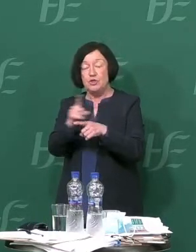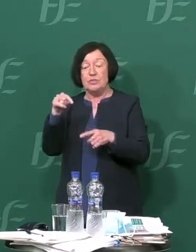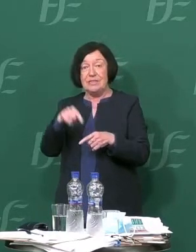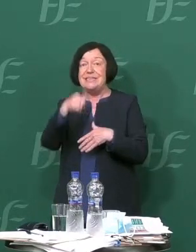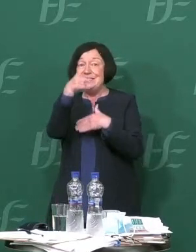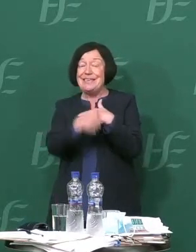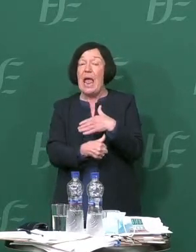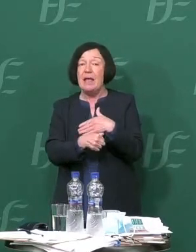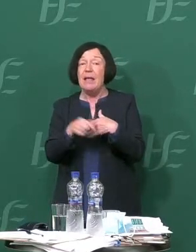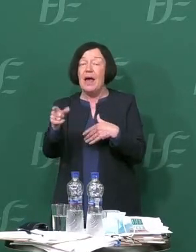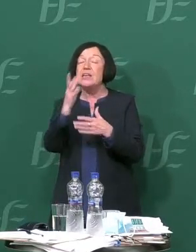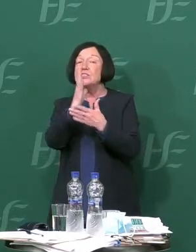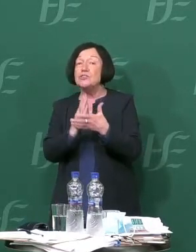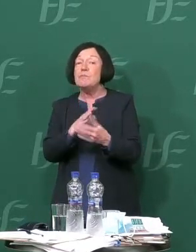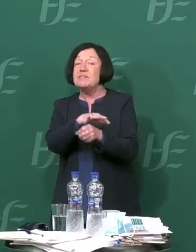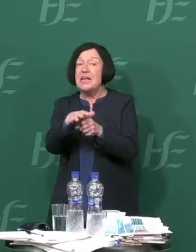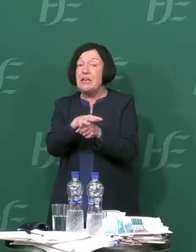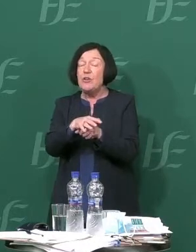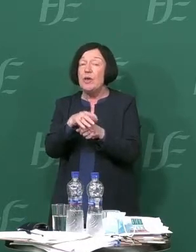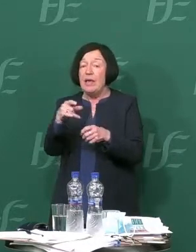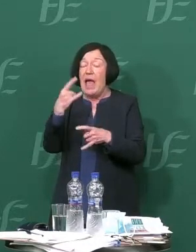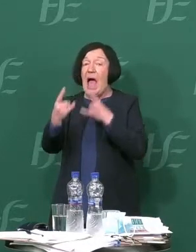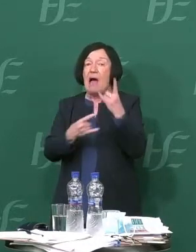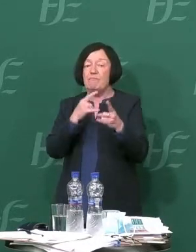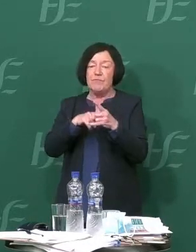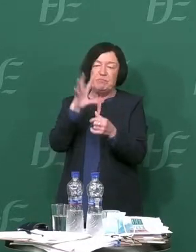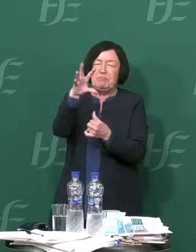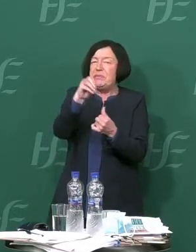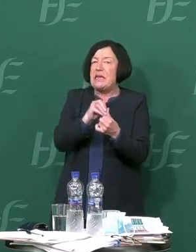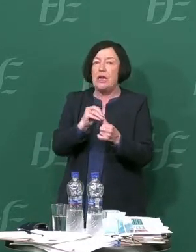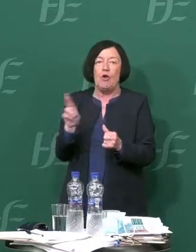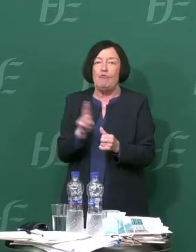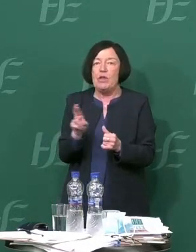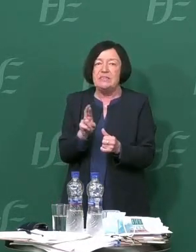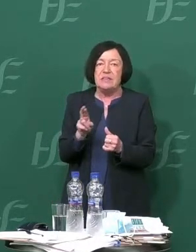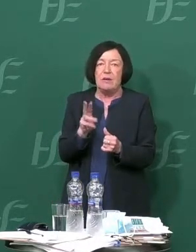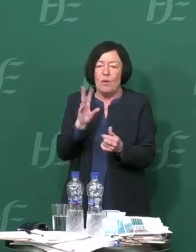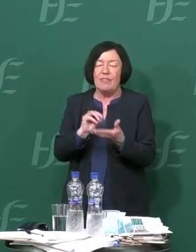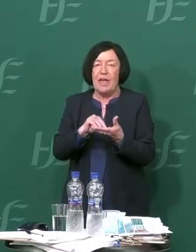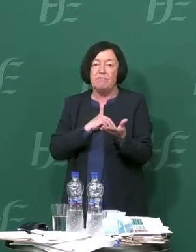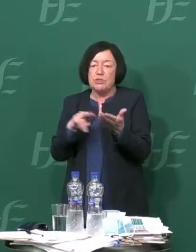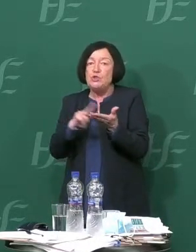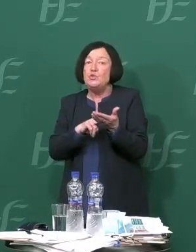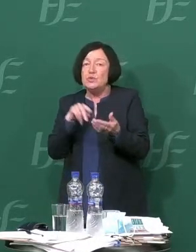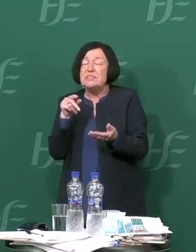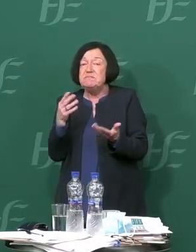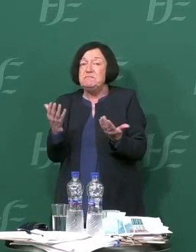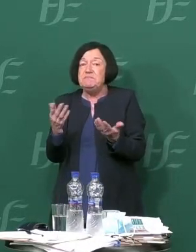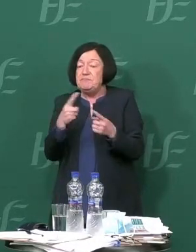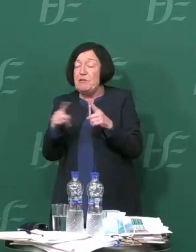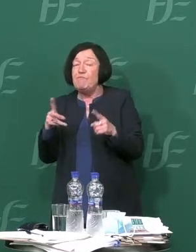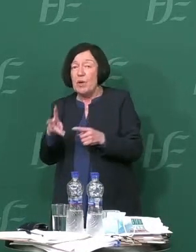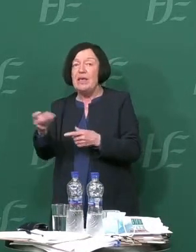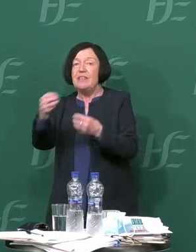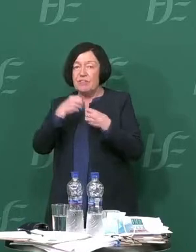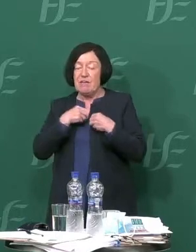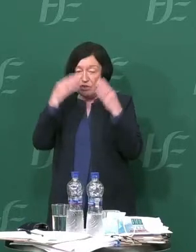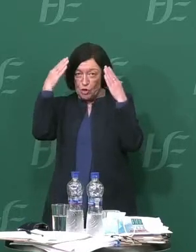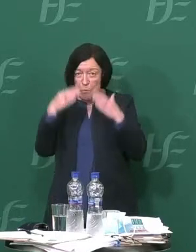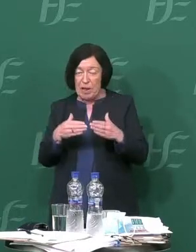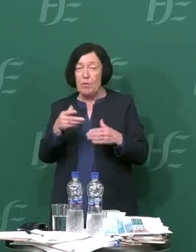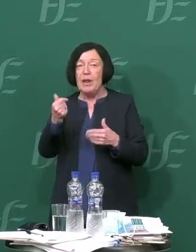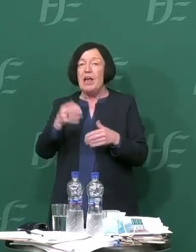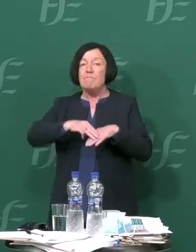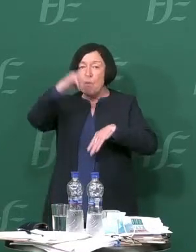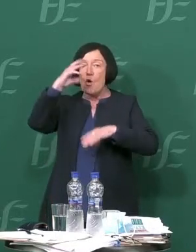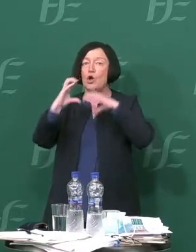of the day. And in some cases, it had to happen for a particular reason why they had to implement it. So they've given us that commitment that we get